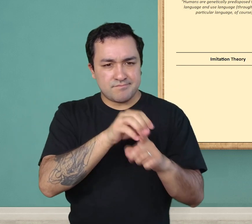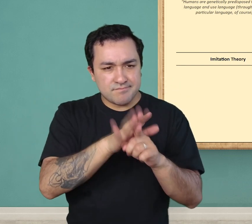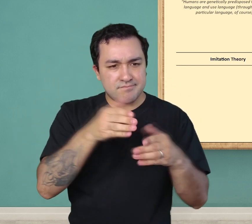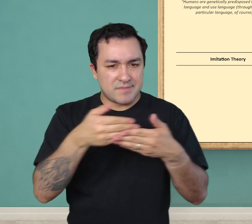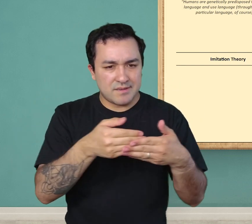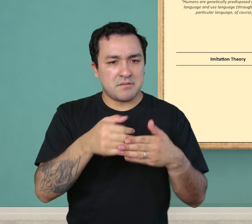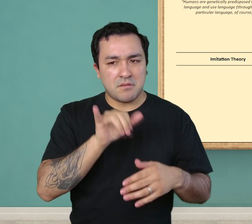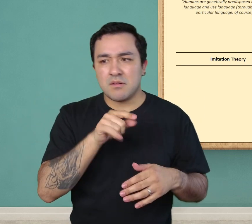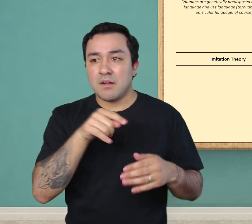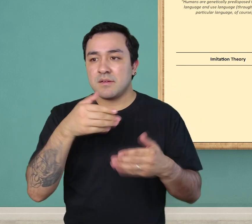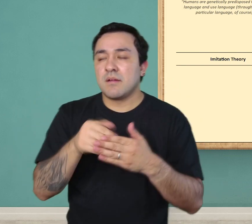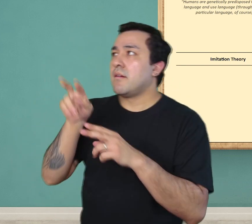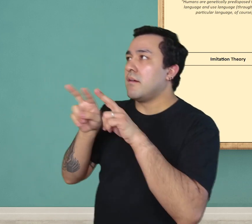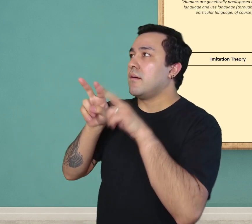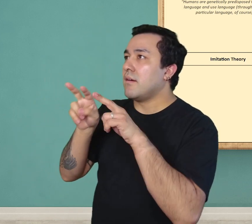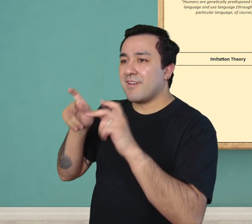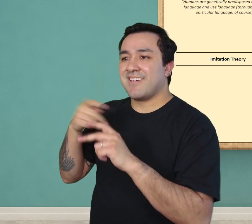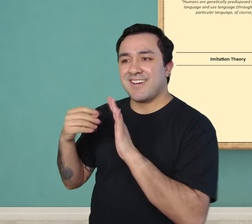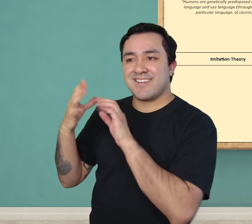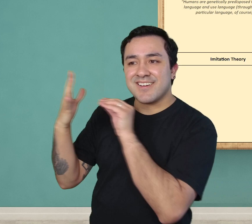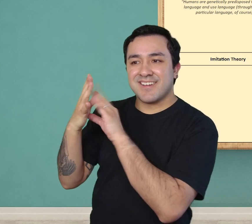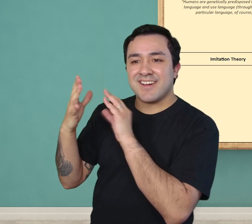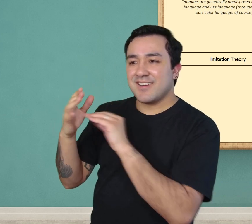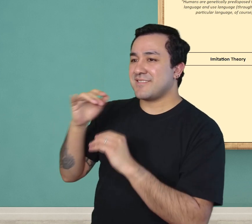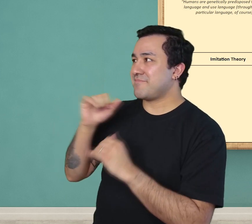that input and then replicate back to them.